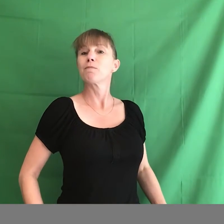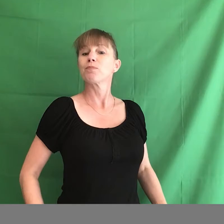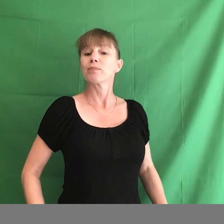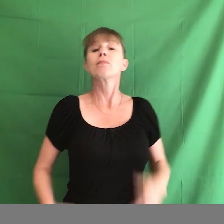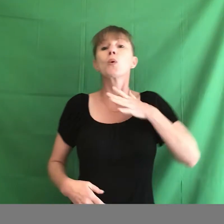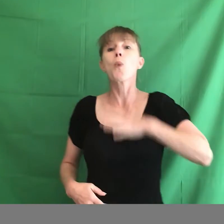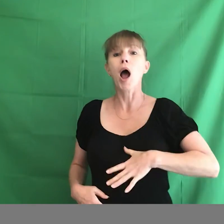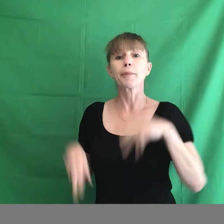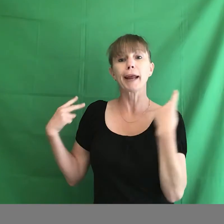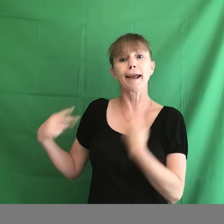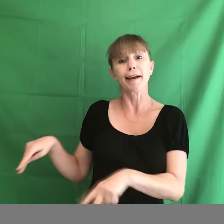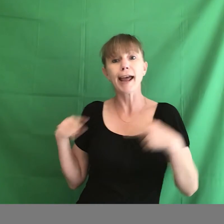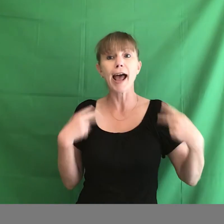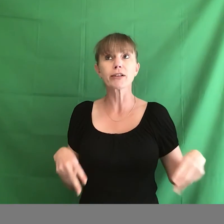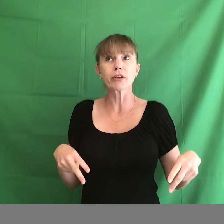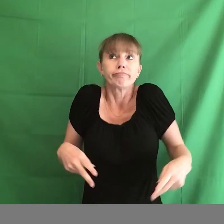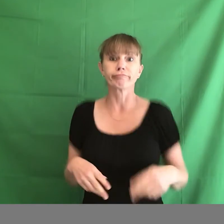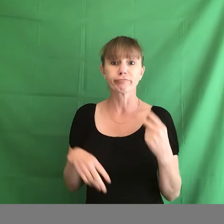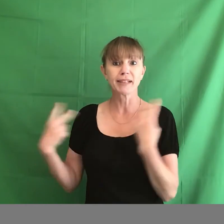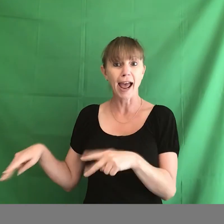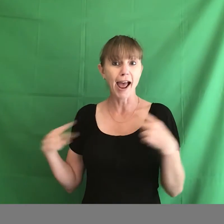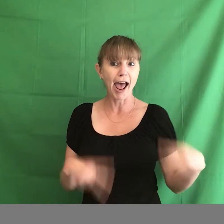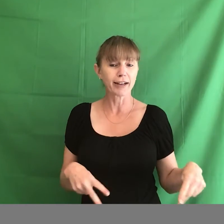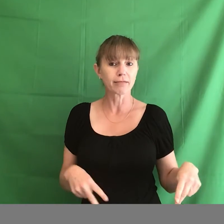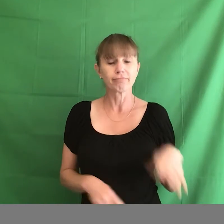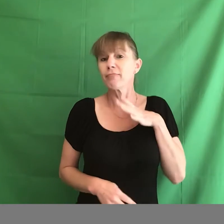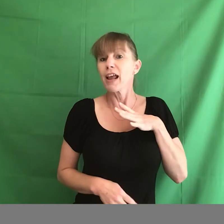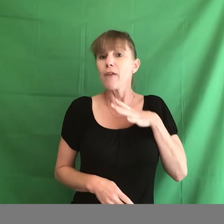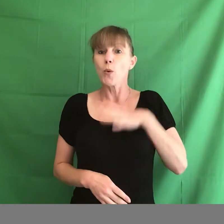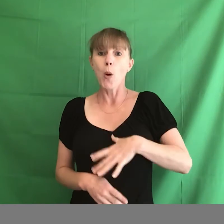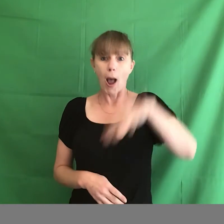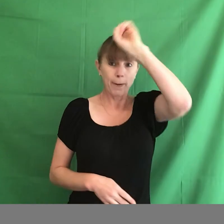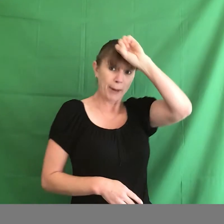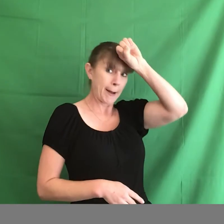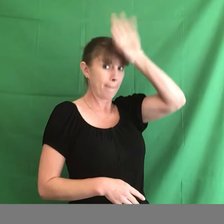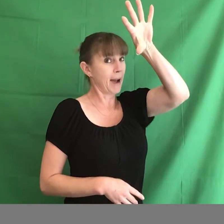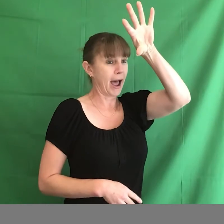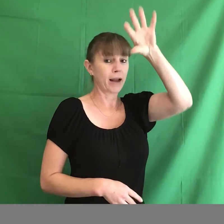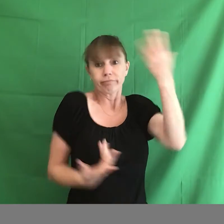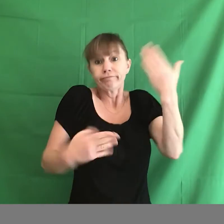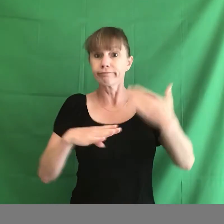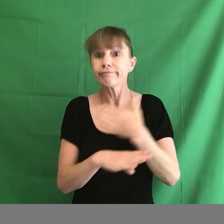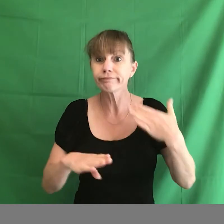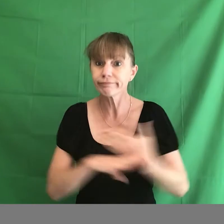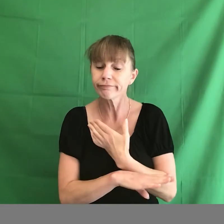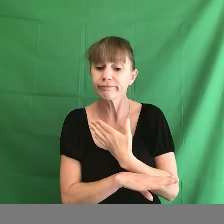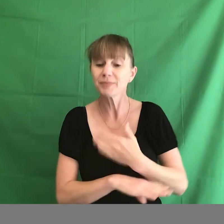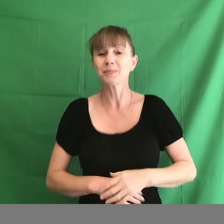me. If you wanna be a dancer, dance. If you wanna be a